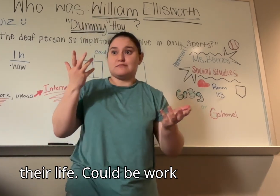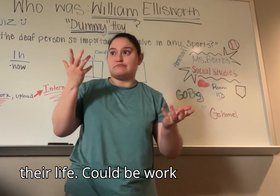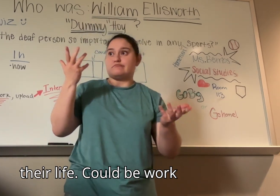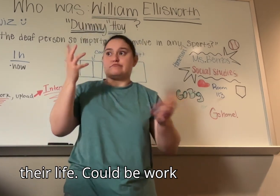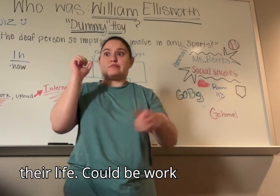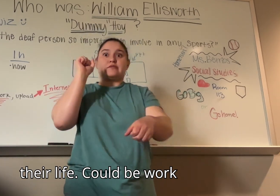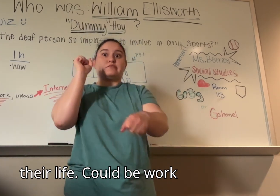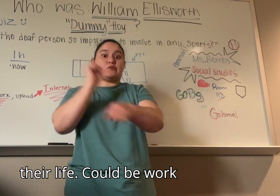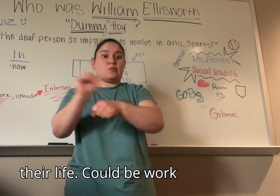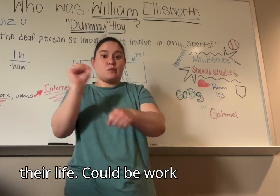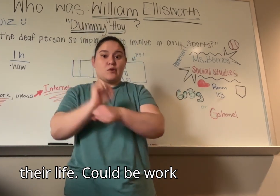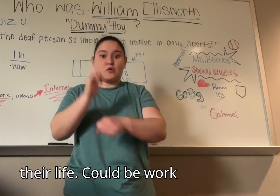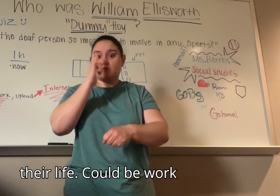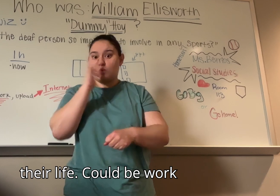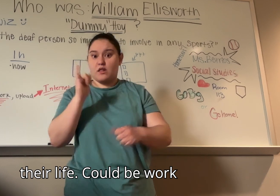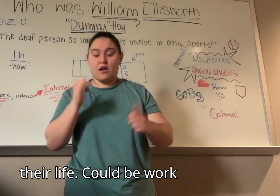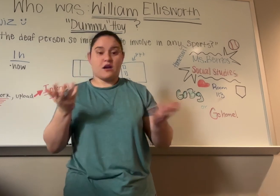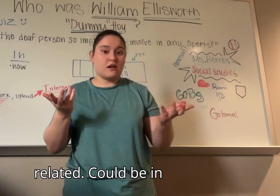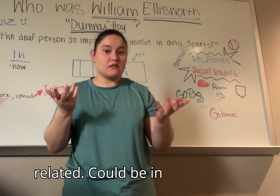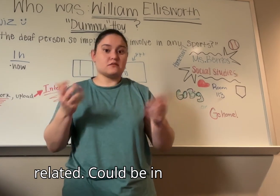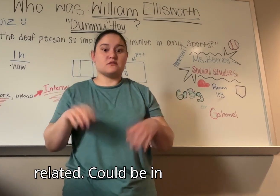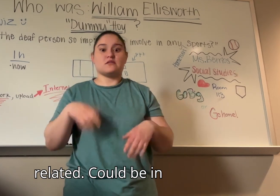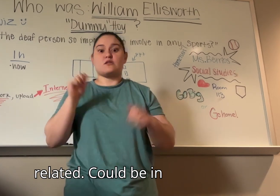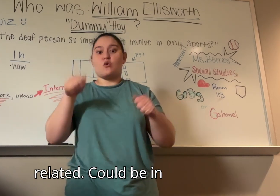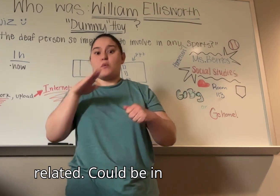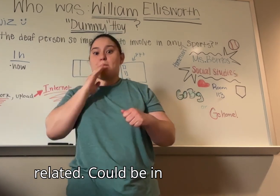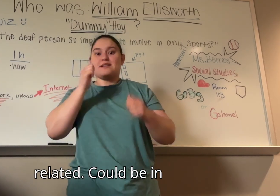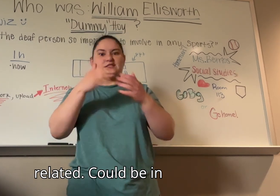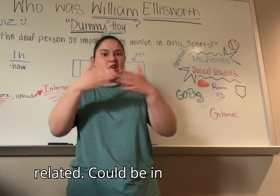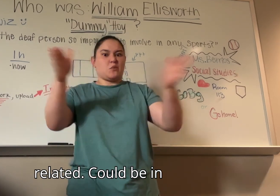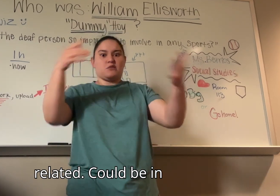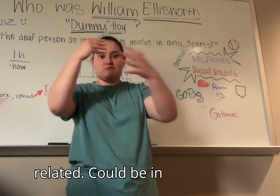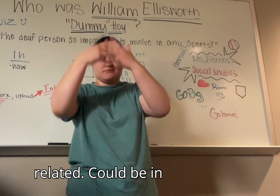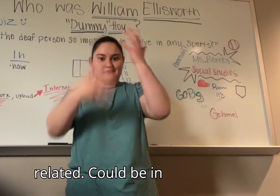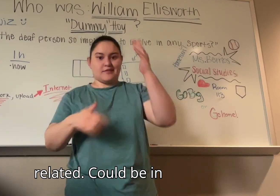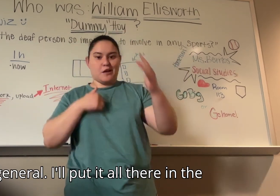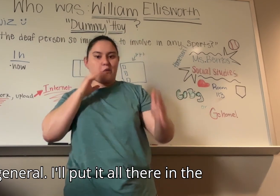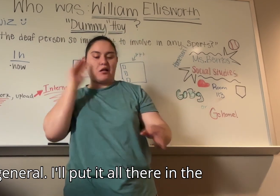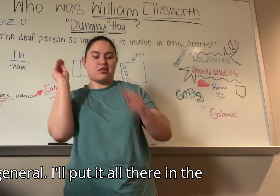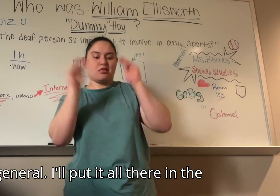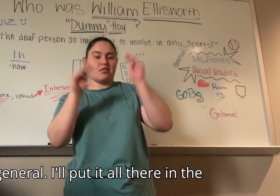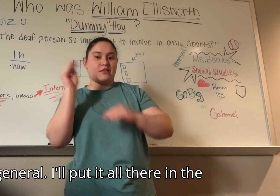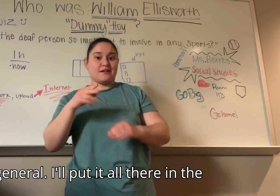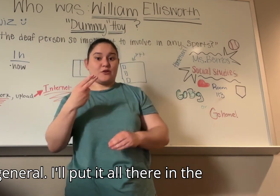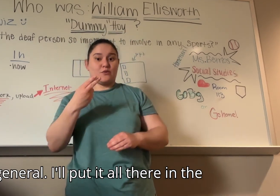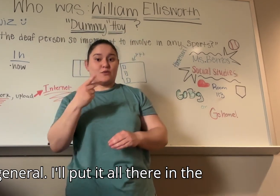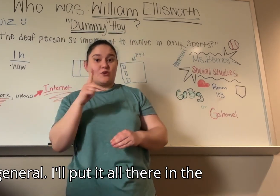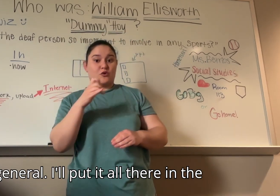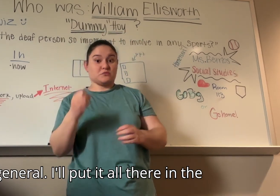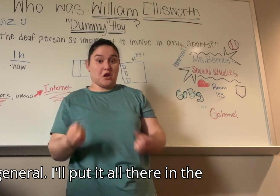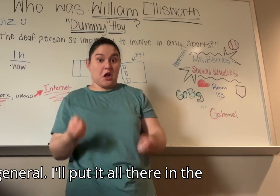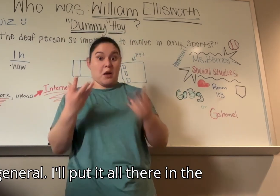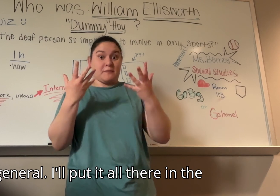life, could be work related, could be in general I'll put it all there in the